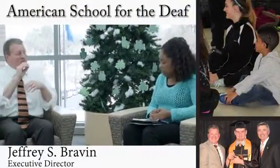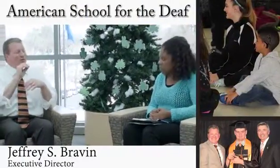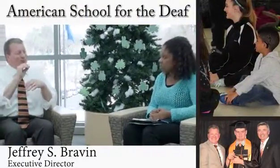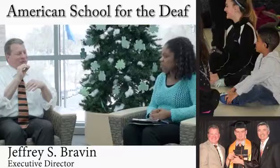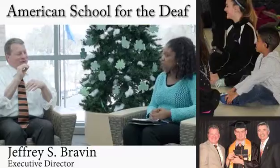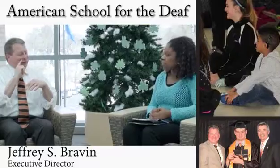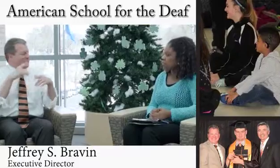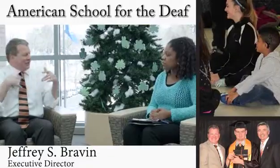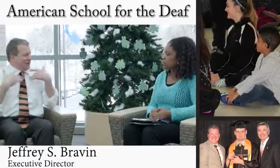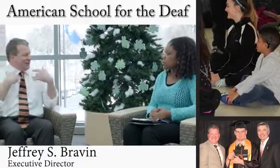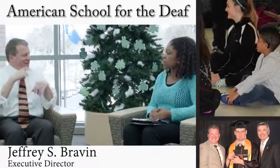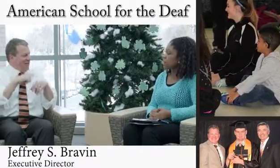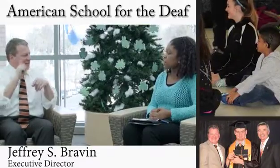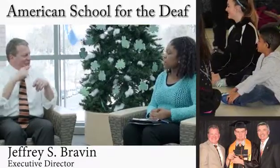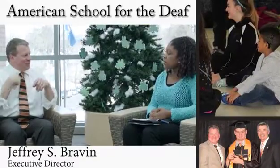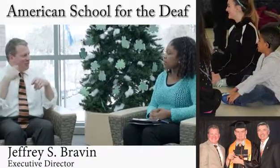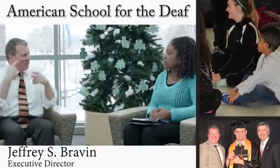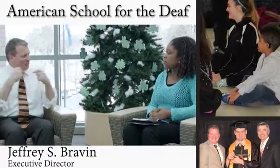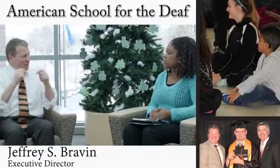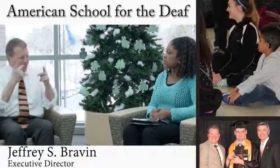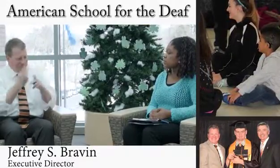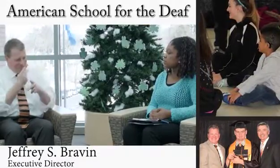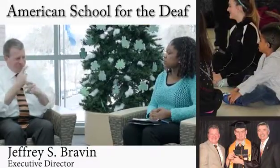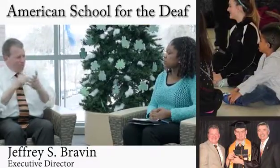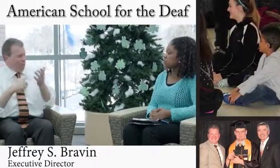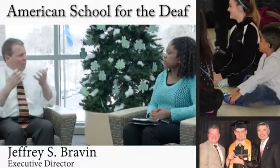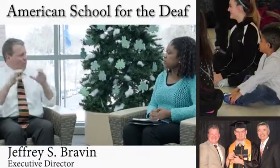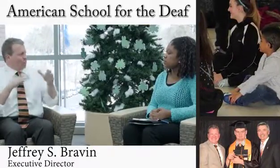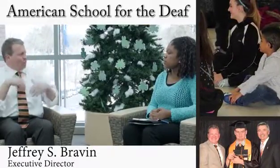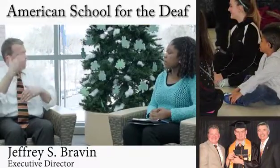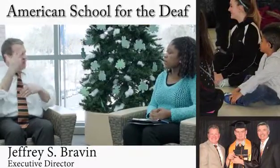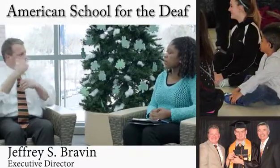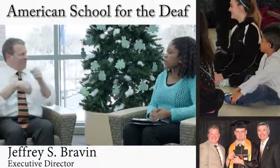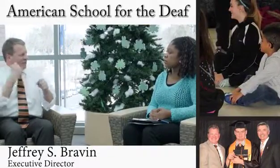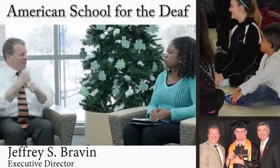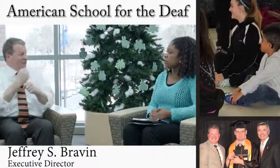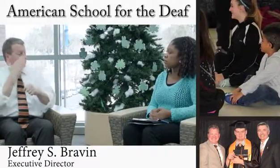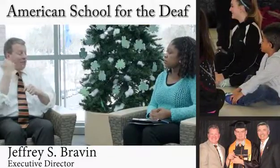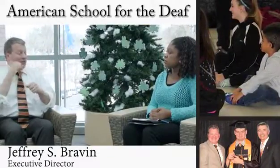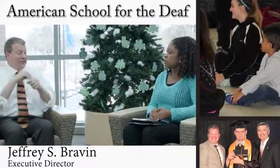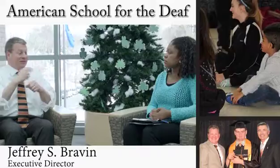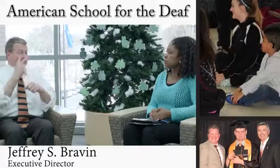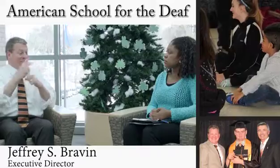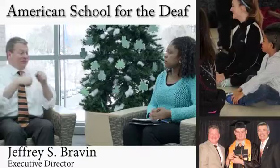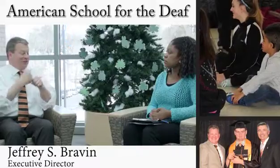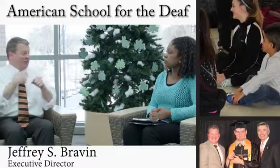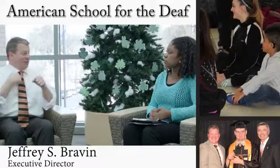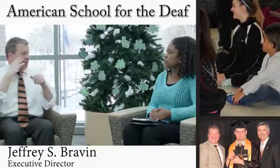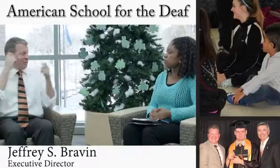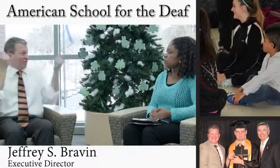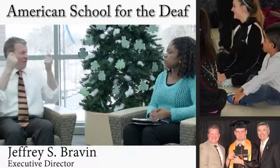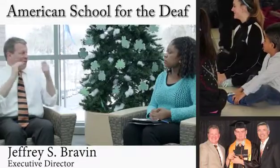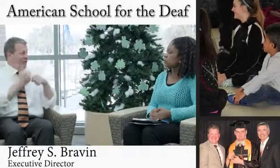school. It's a very exciting time. We're trying to figure out what we want to be doing in the next 3 years, because in 2 years we'll